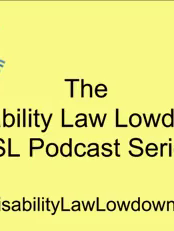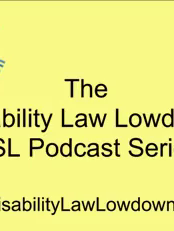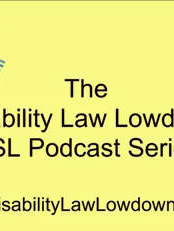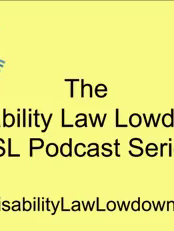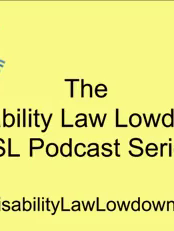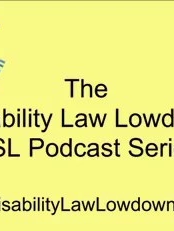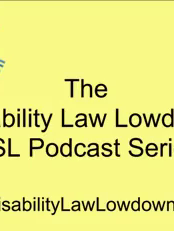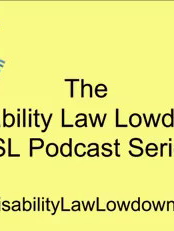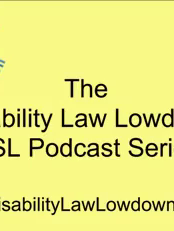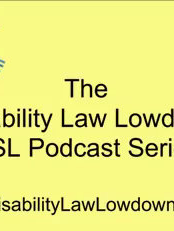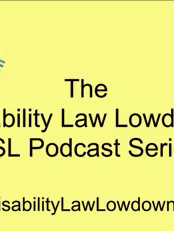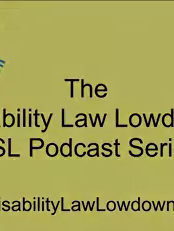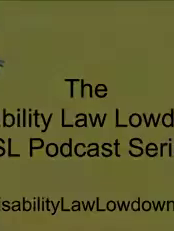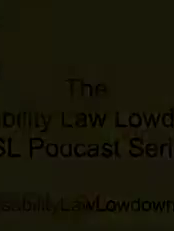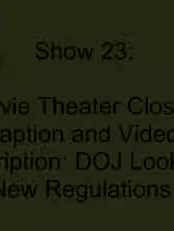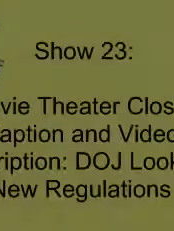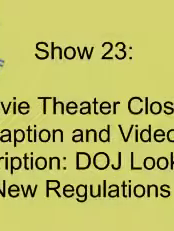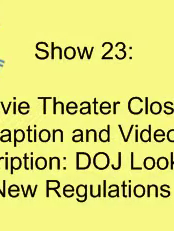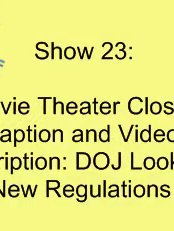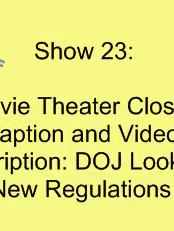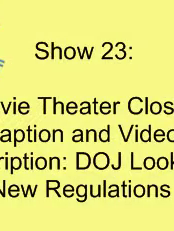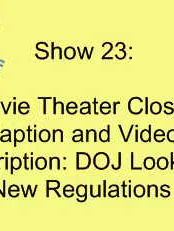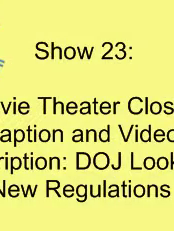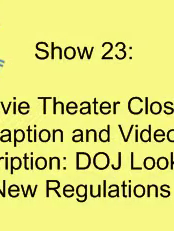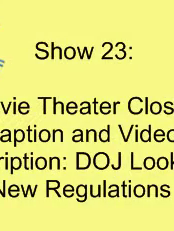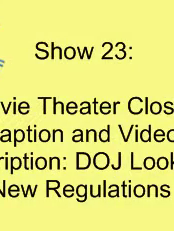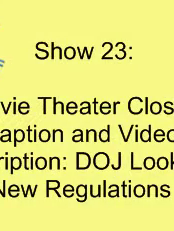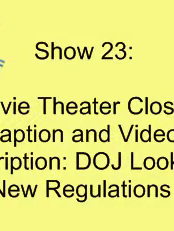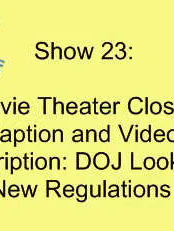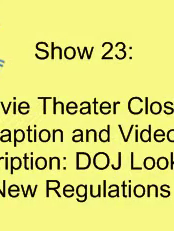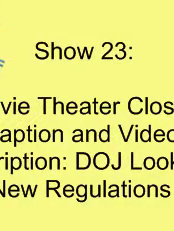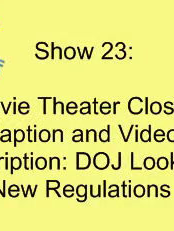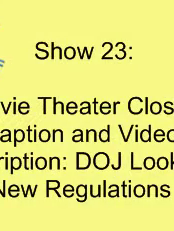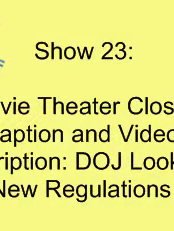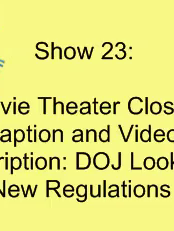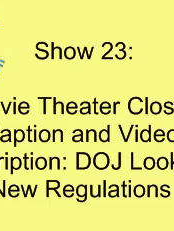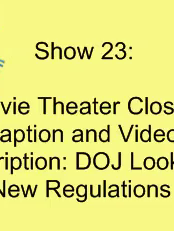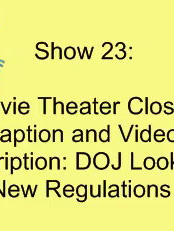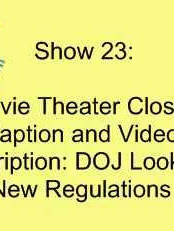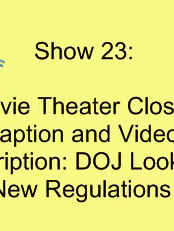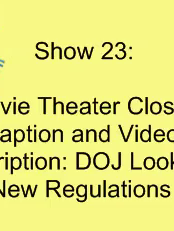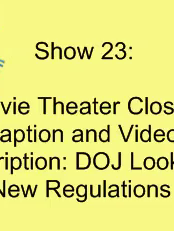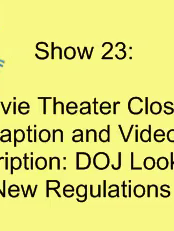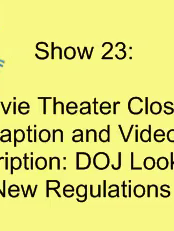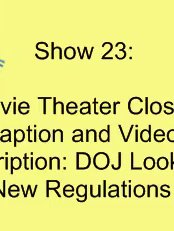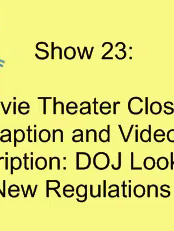ASL podcast series. Show 23, movie theater closed caption and video description,